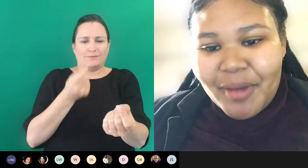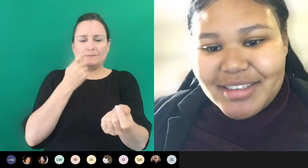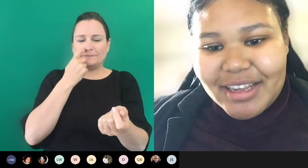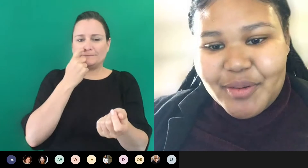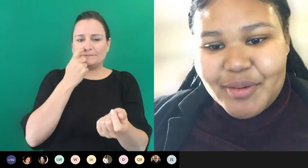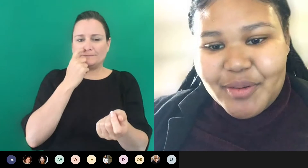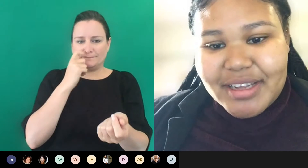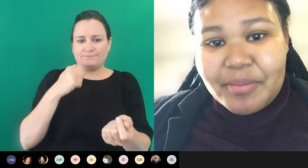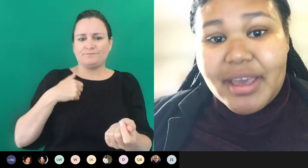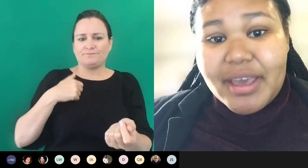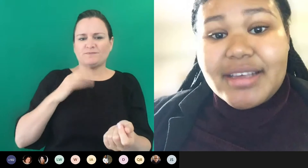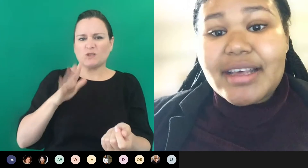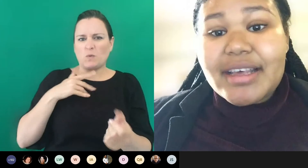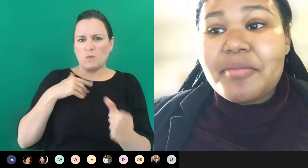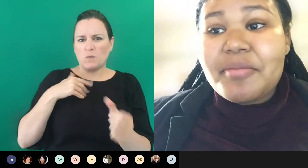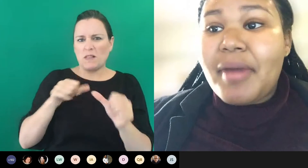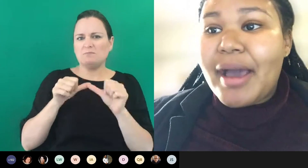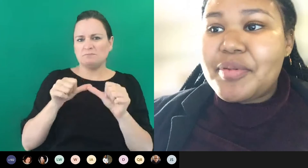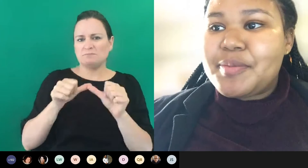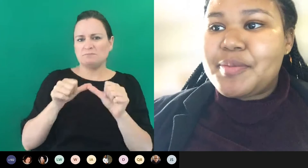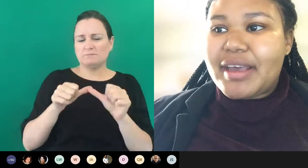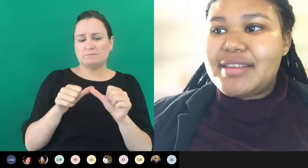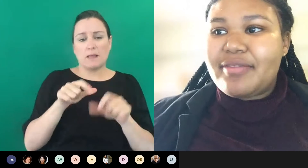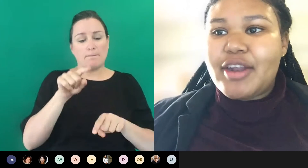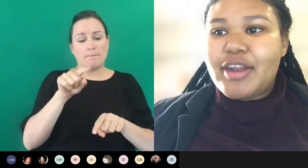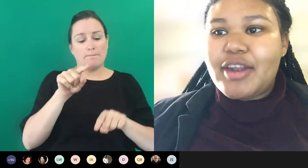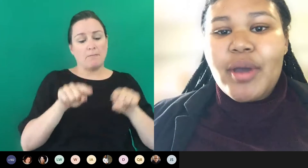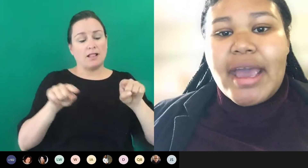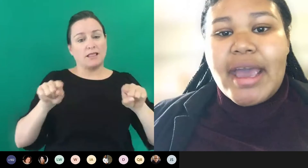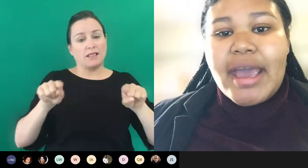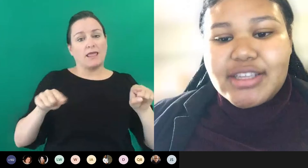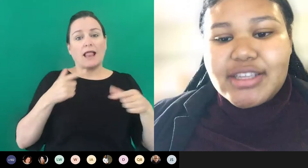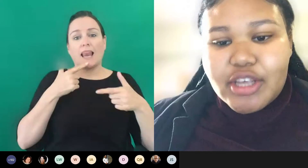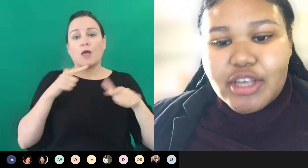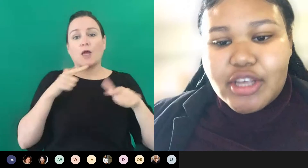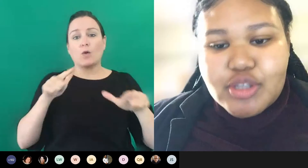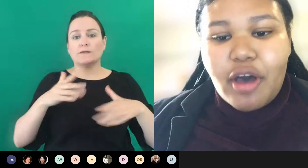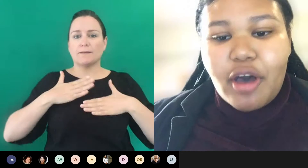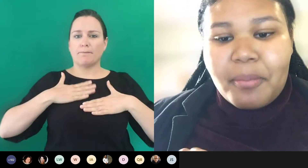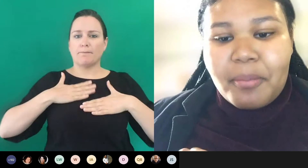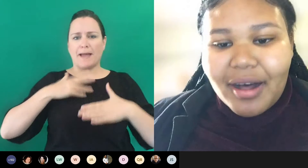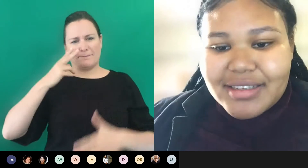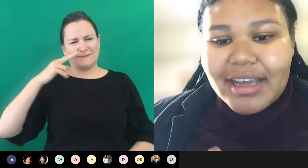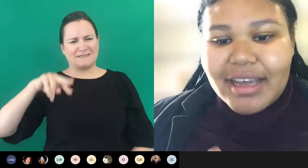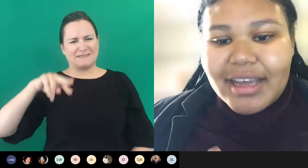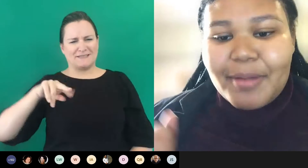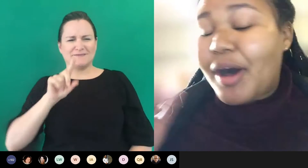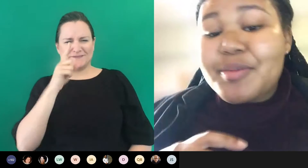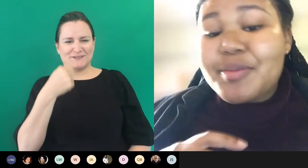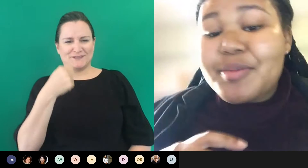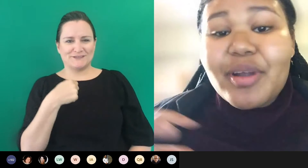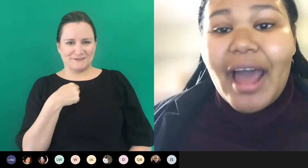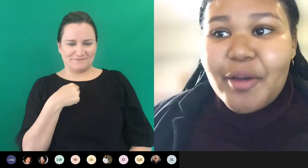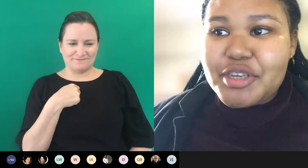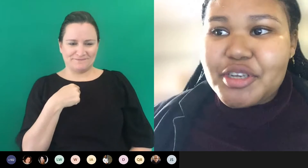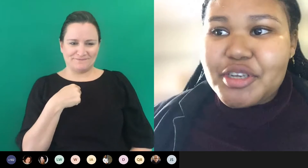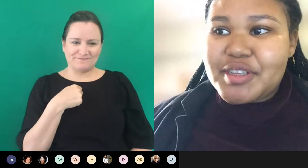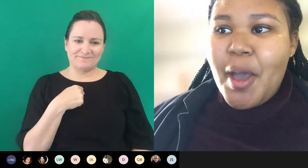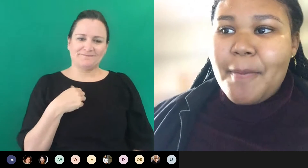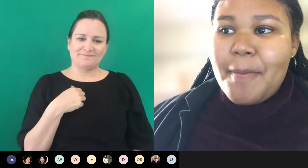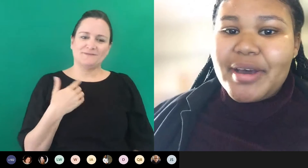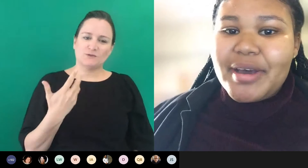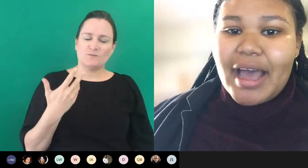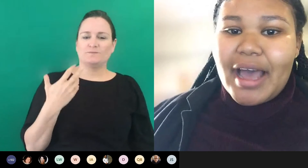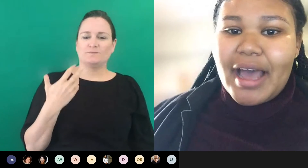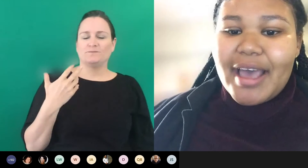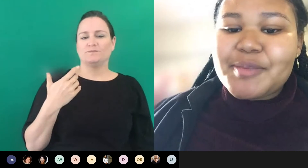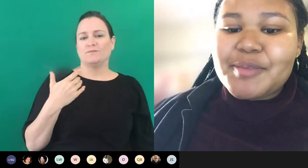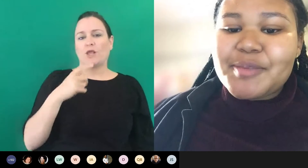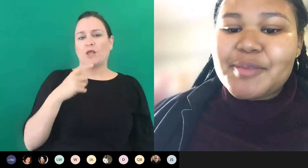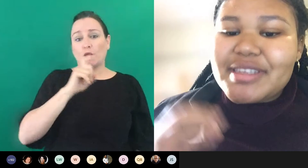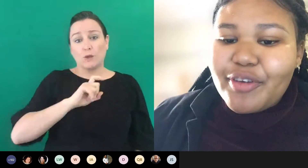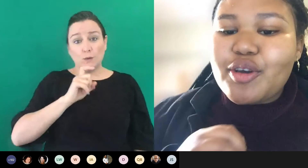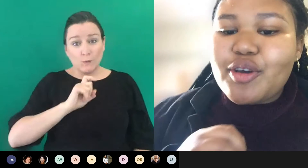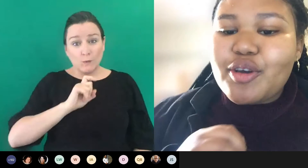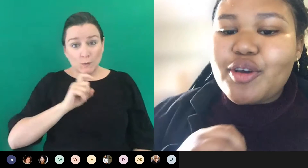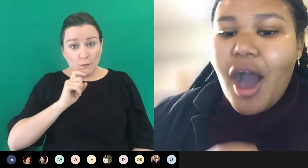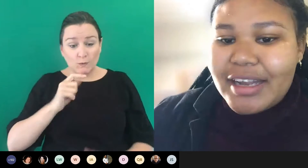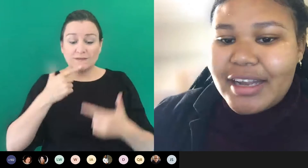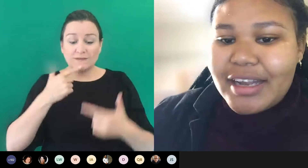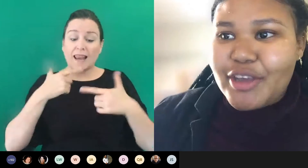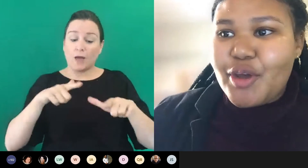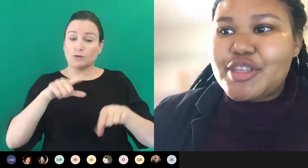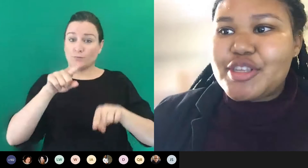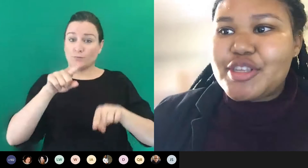what multilingualism is in my perspective. And, it's the use of multiple languages, but specific